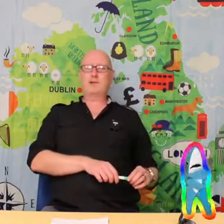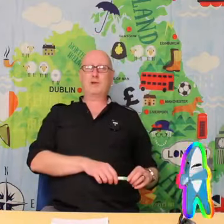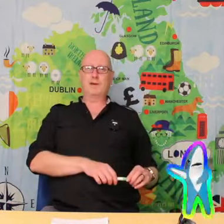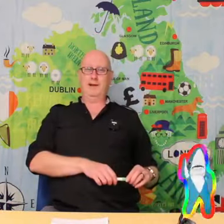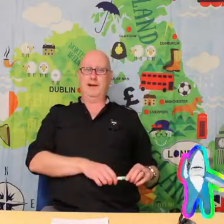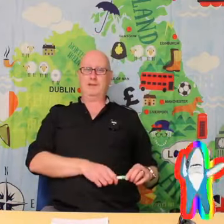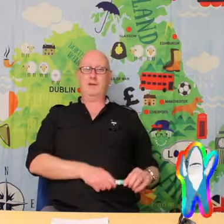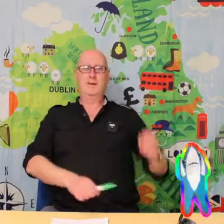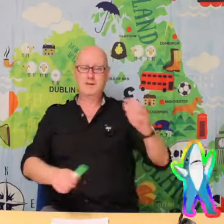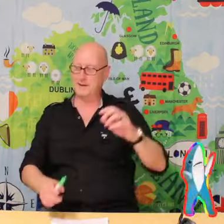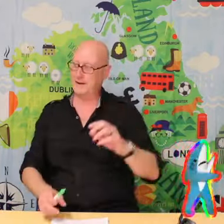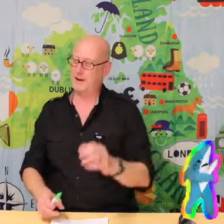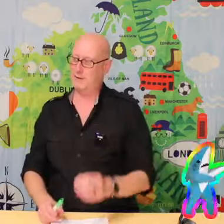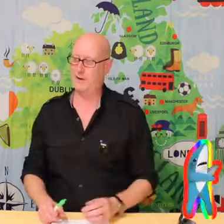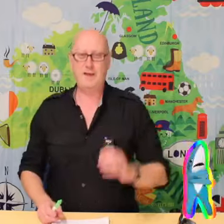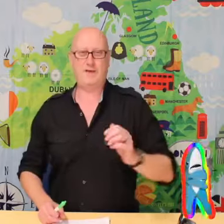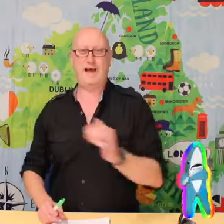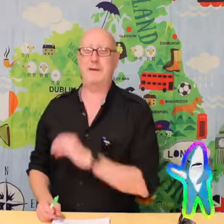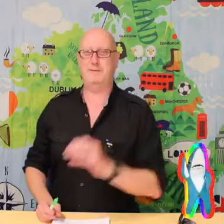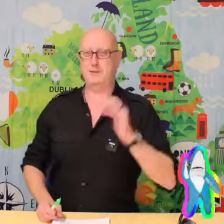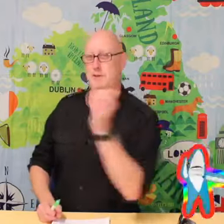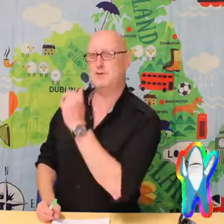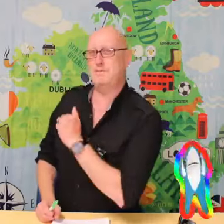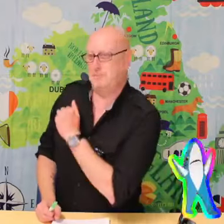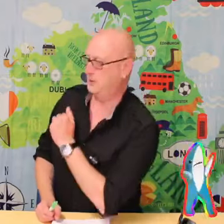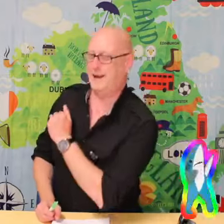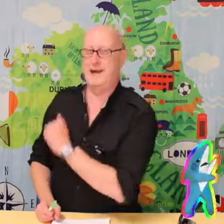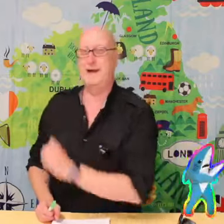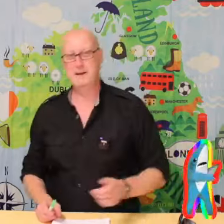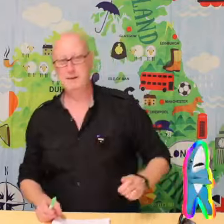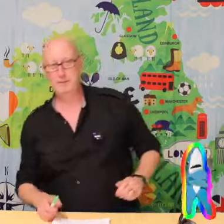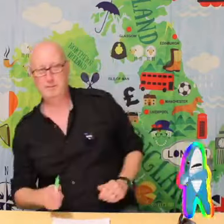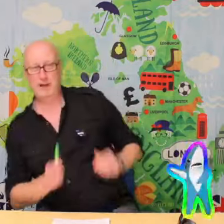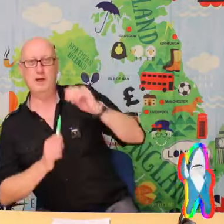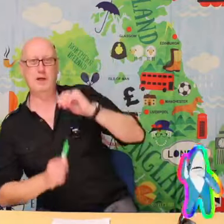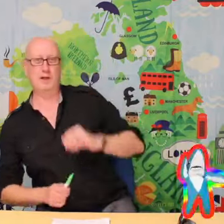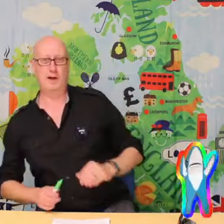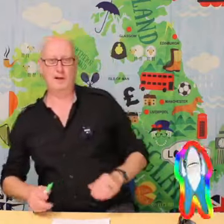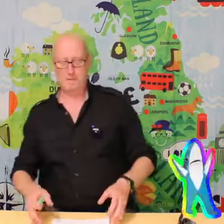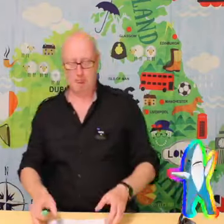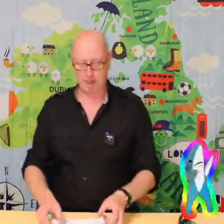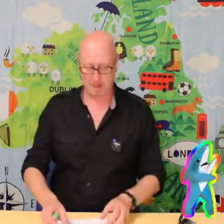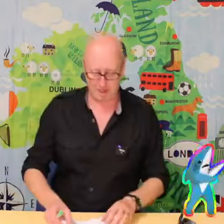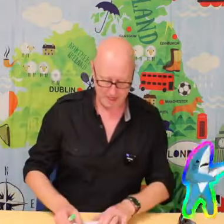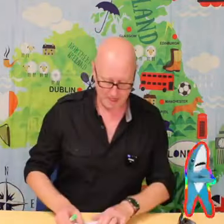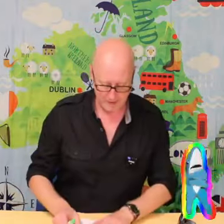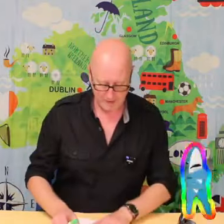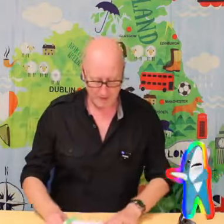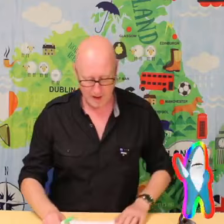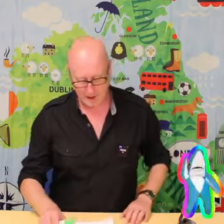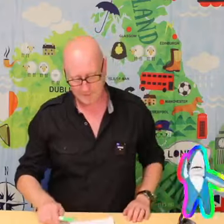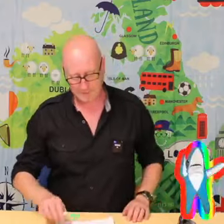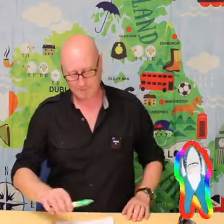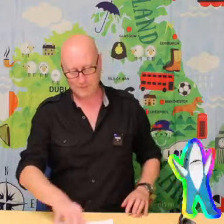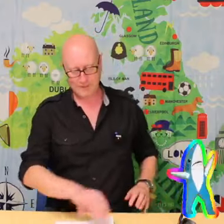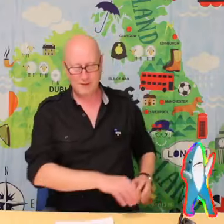in 1984. £5. Booze and boogie. So keep bring your questions coming. Keep them thick and fast. Aye. And if anybody else wants to